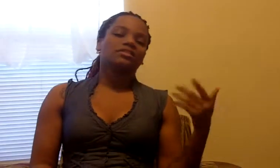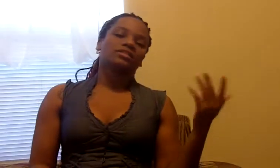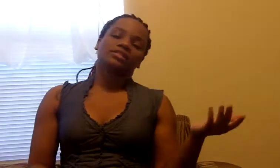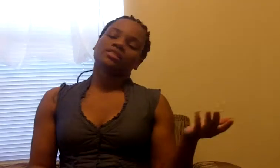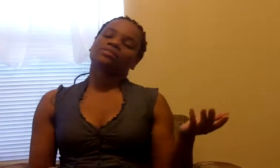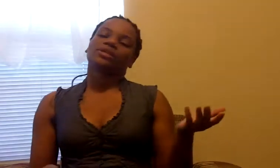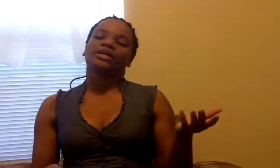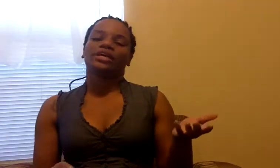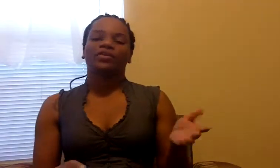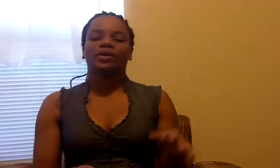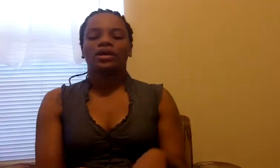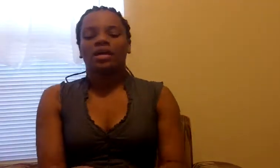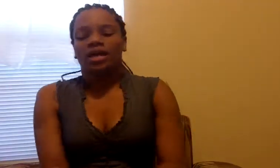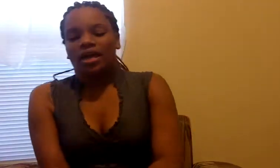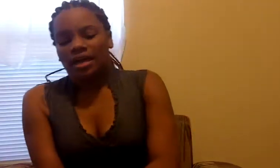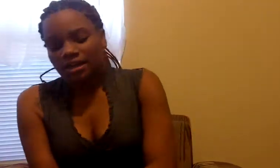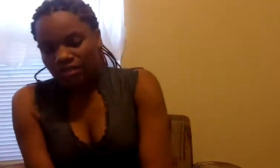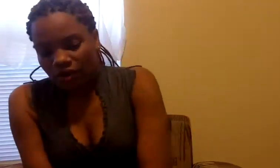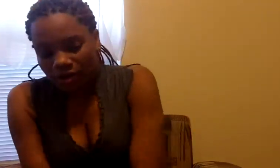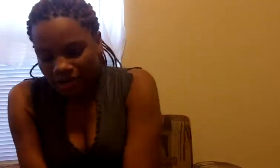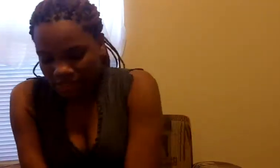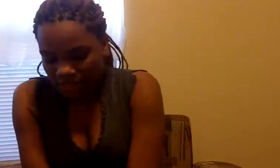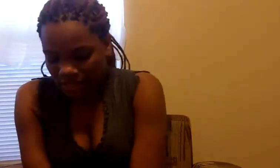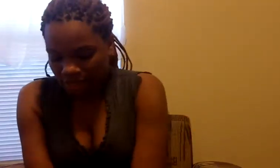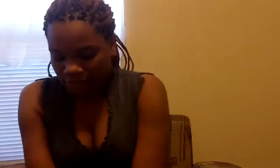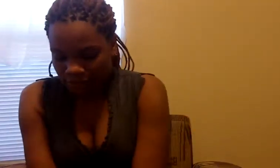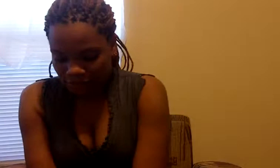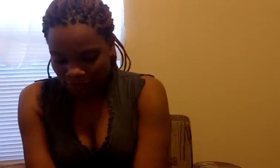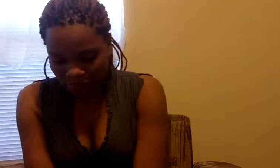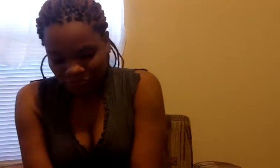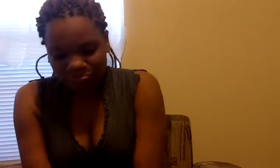to assist them with their hearing. And as far as